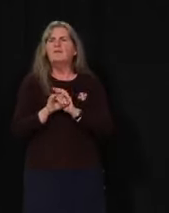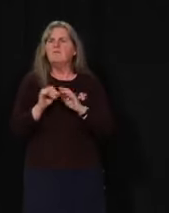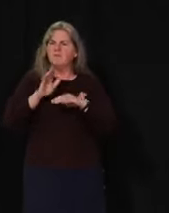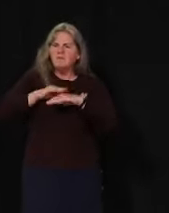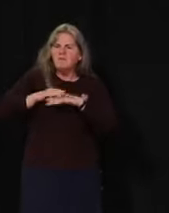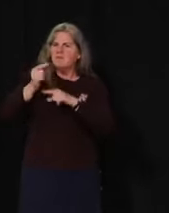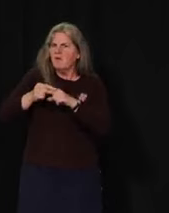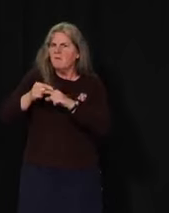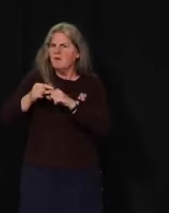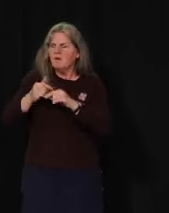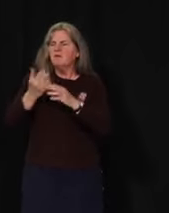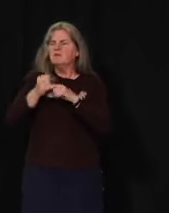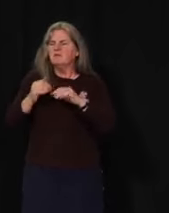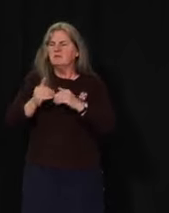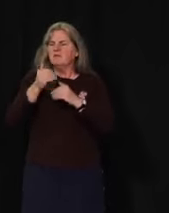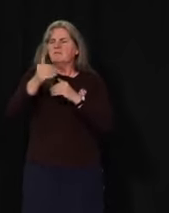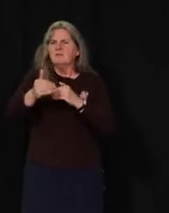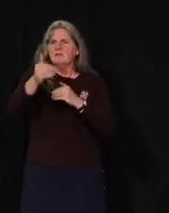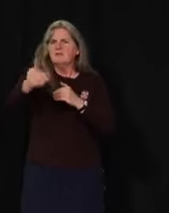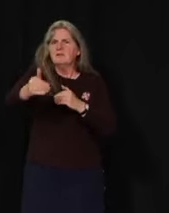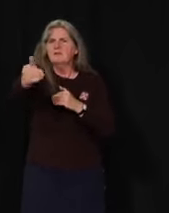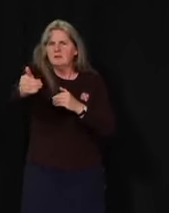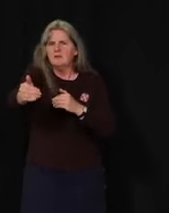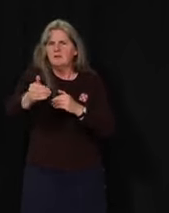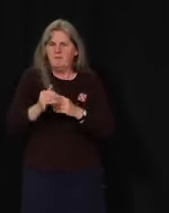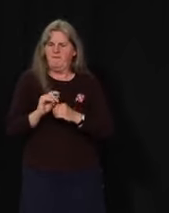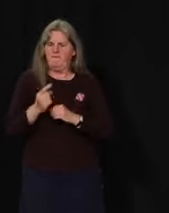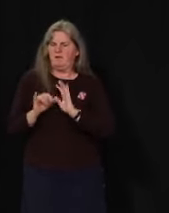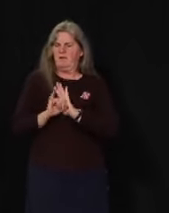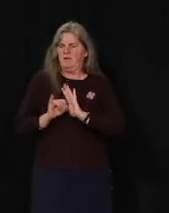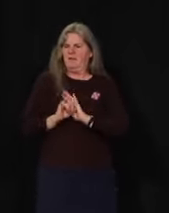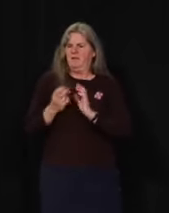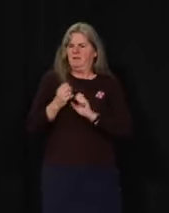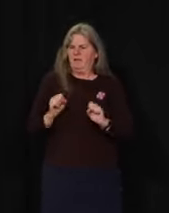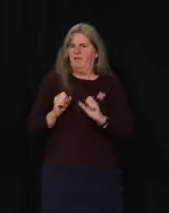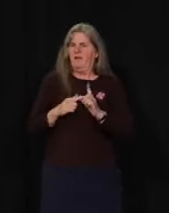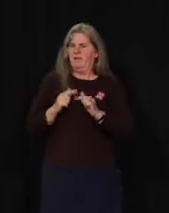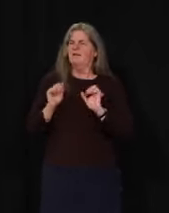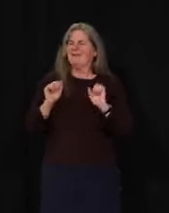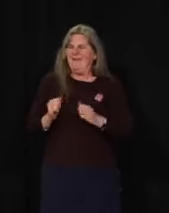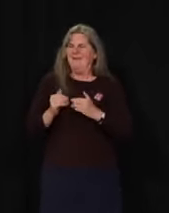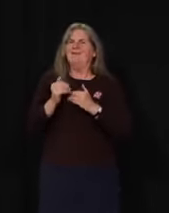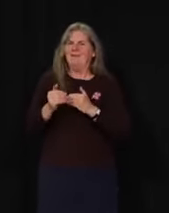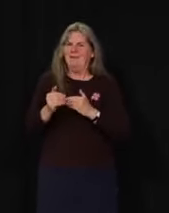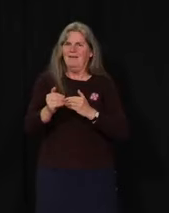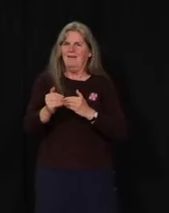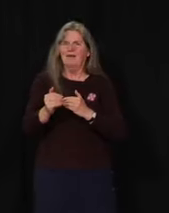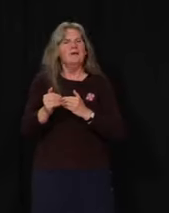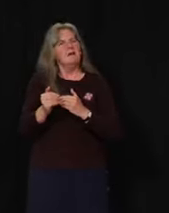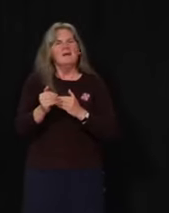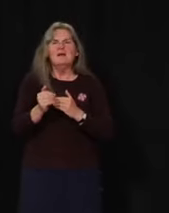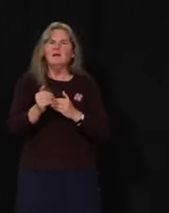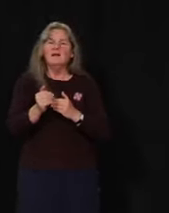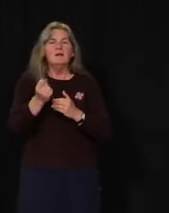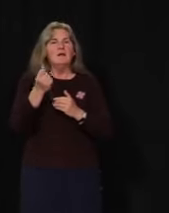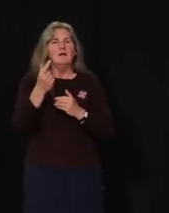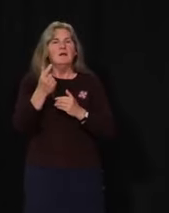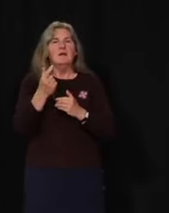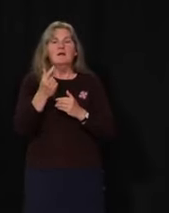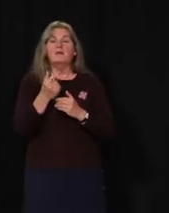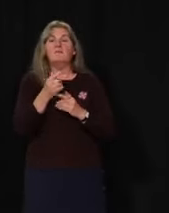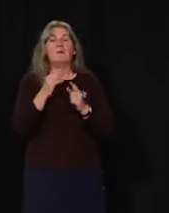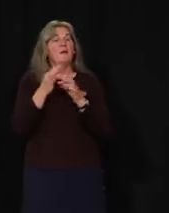government when it is safe or prudent to move to the next phase. The imposition of self-isolation remains our blanket coverage